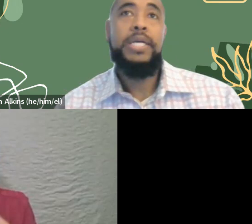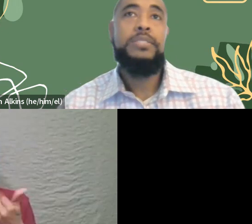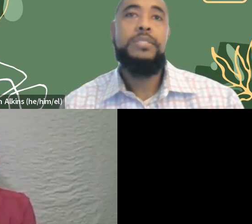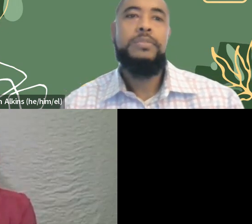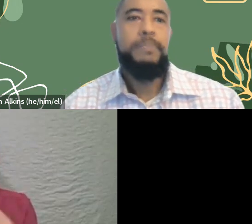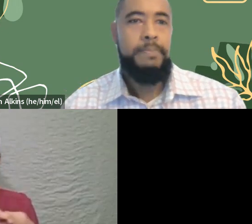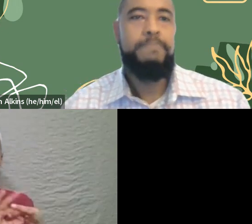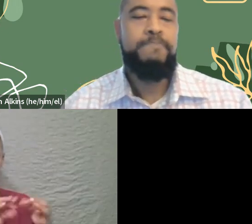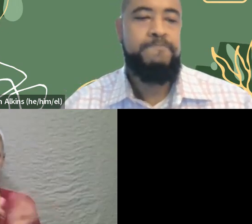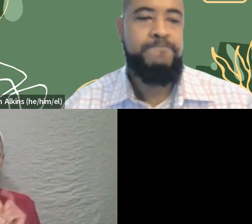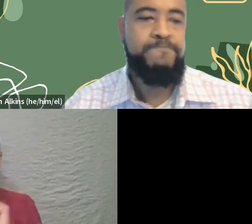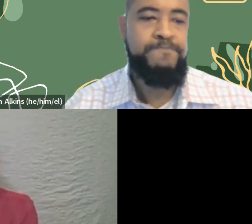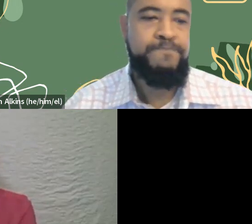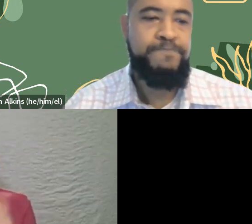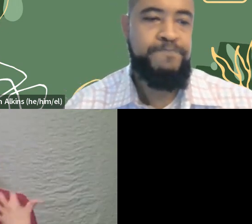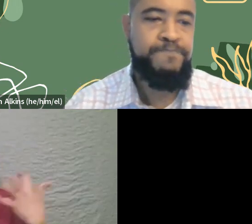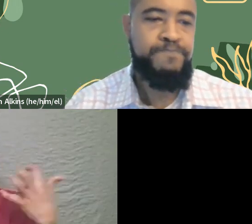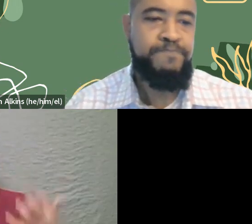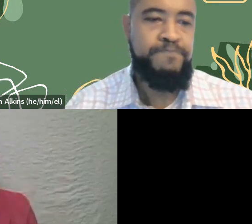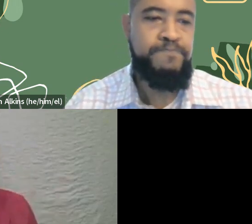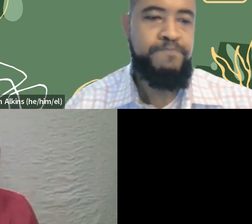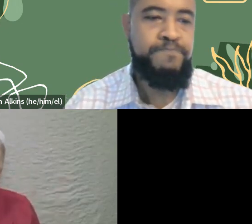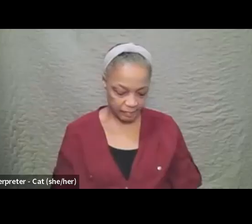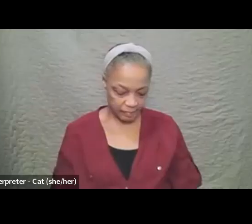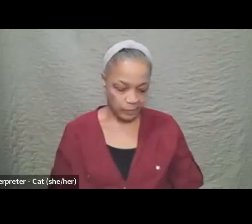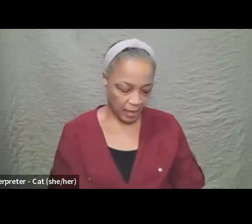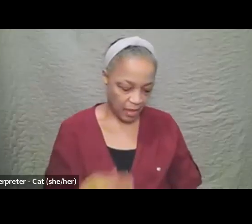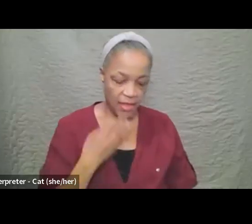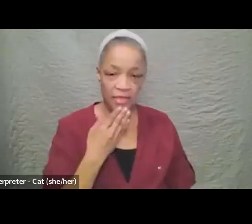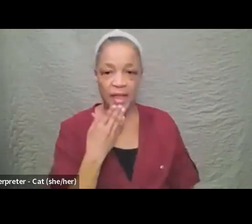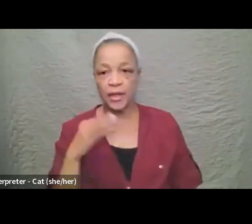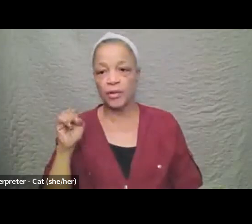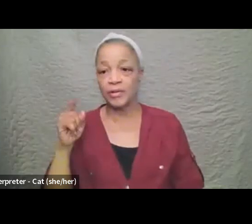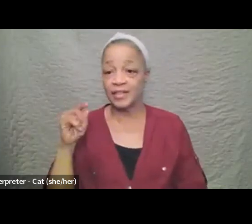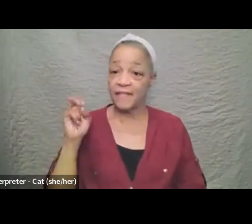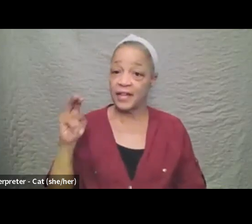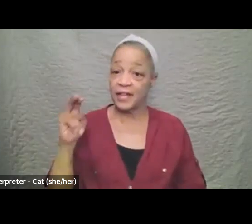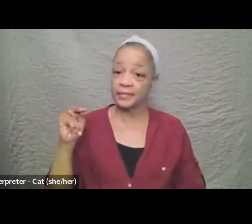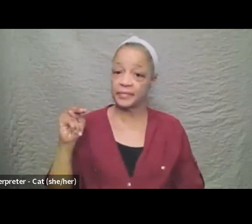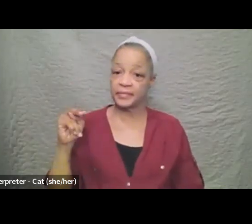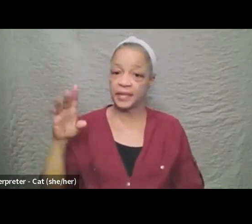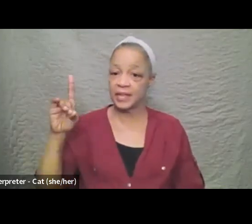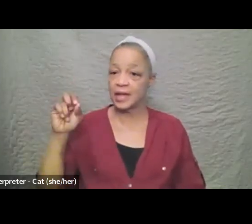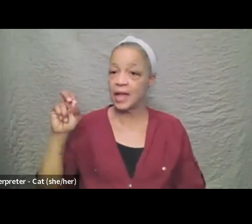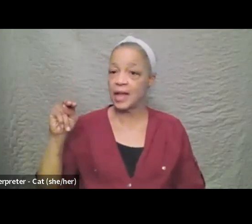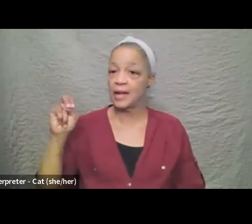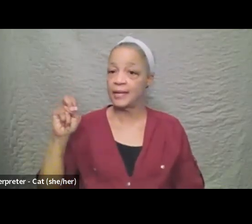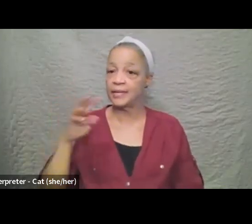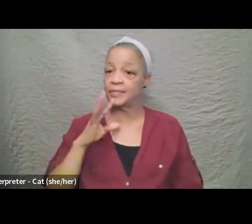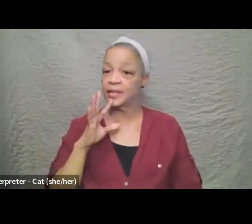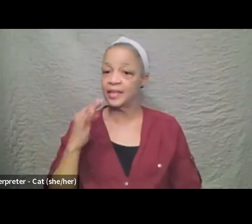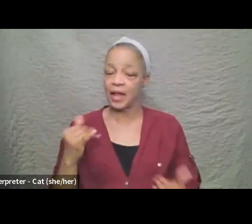focal audiences. Thank you, Stephen. So working with the